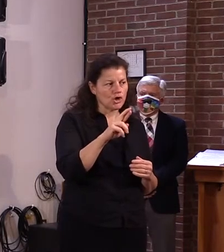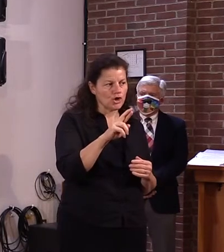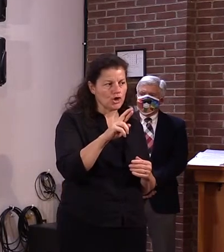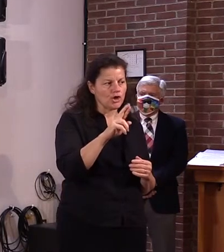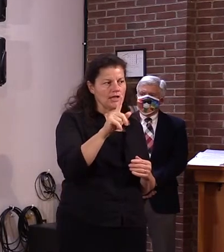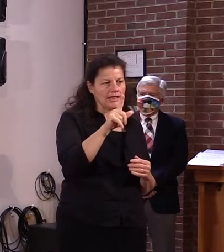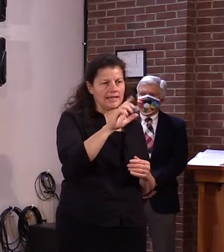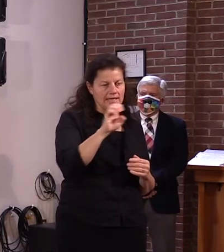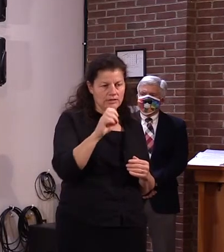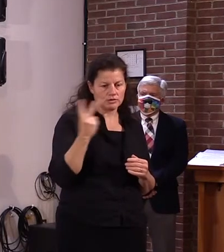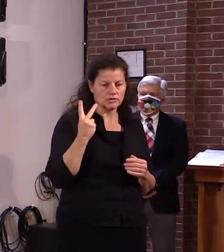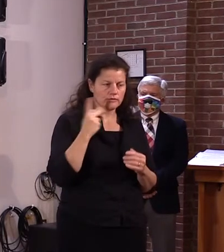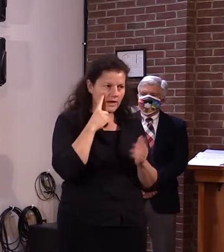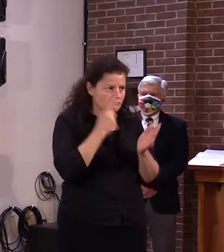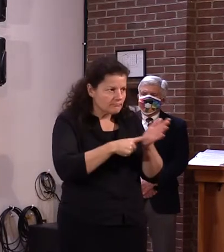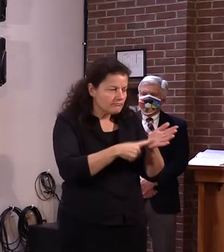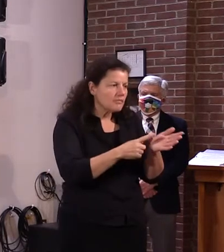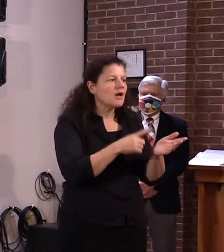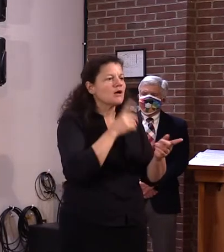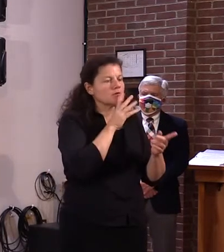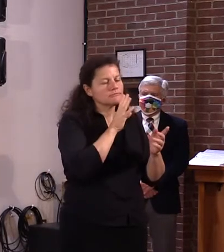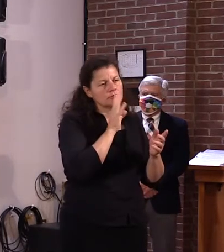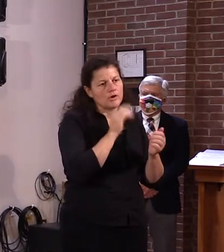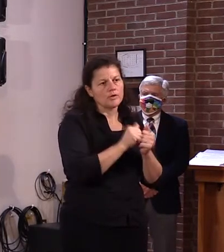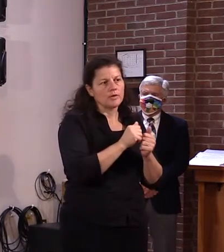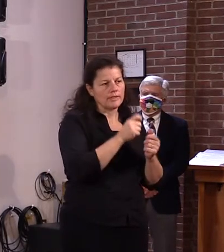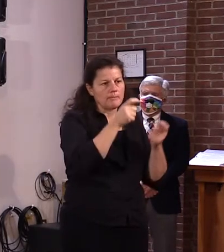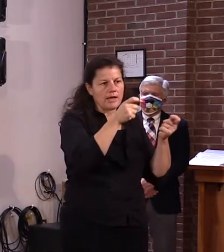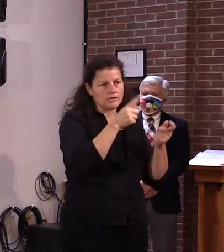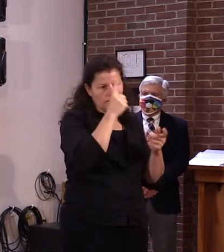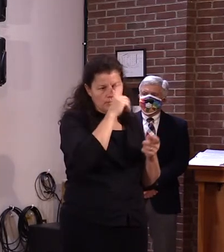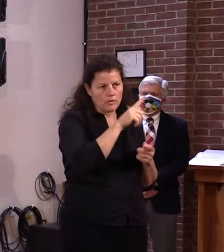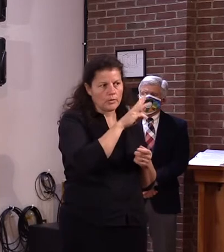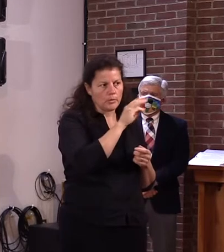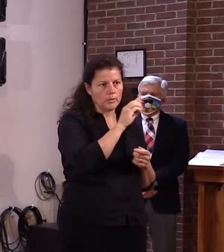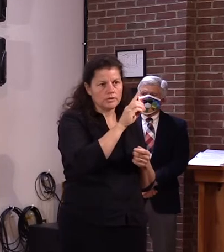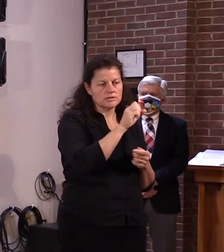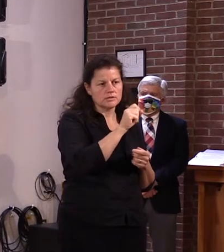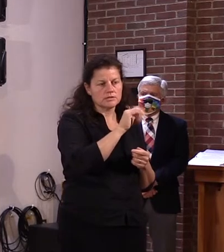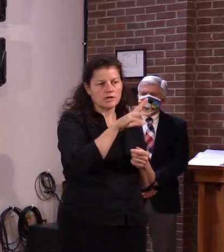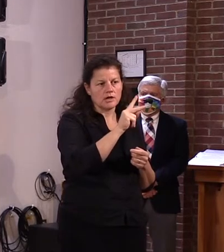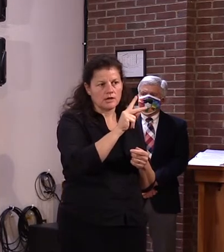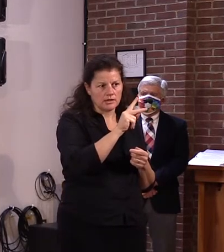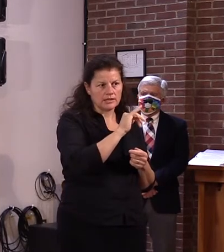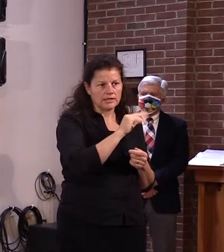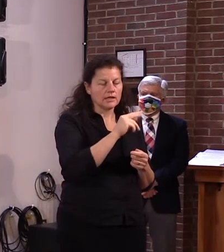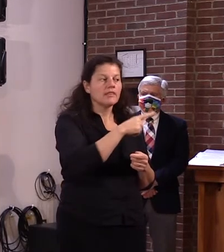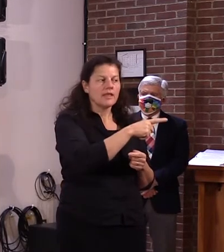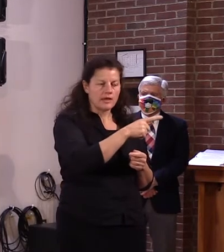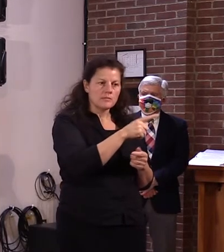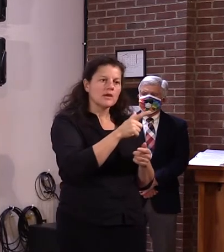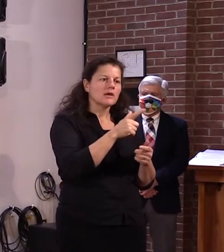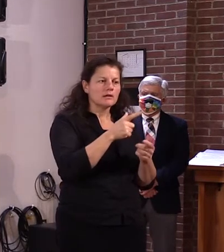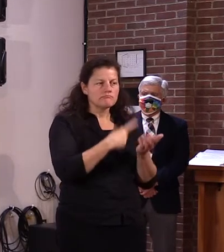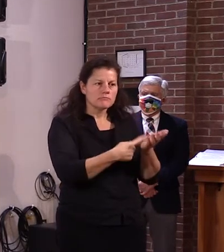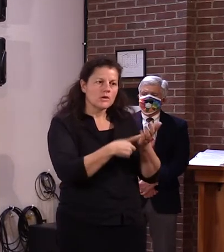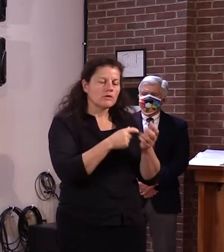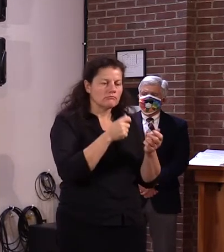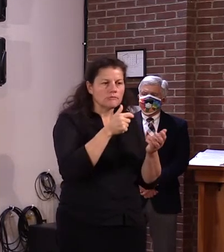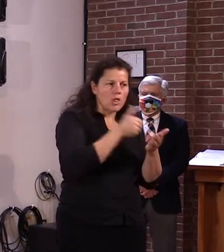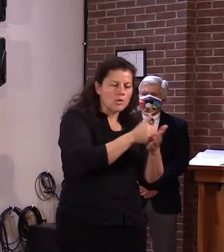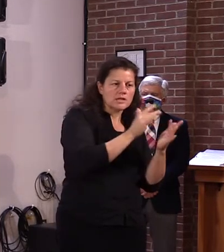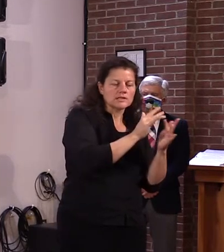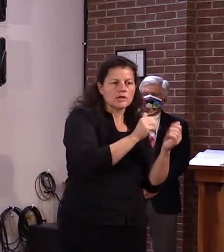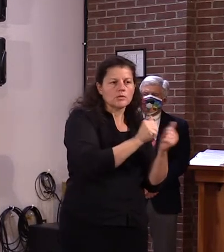at the Woodstock Inn. It turns out that they've been in close contact with the Agency of Commerce for several weeks, and actually